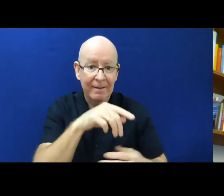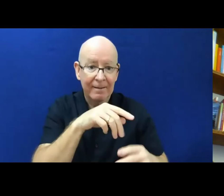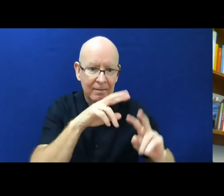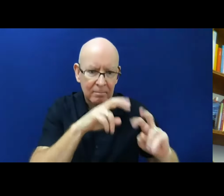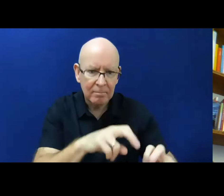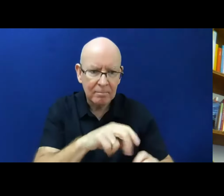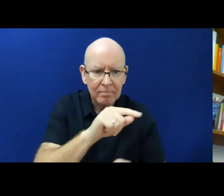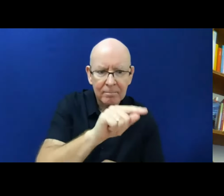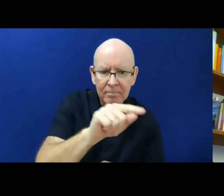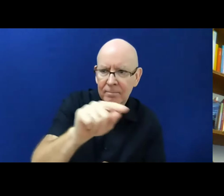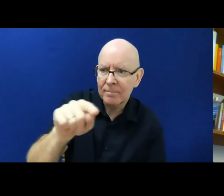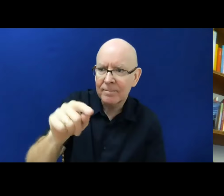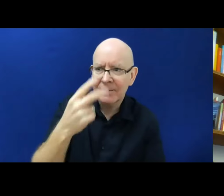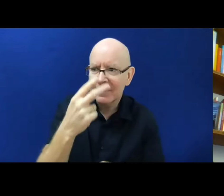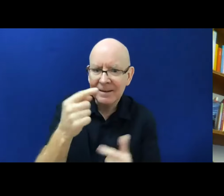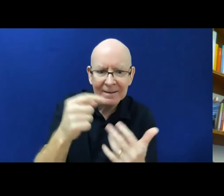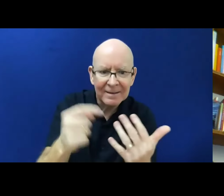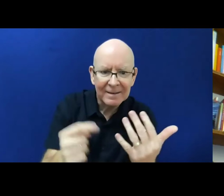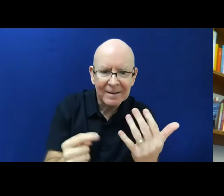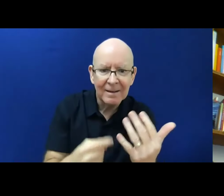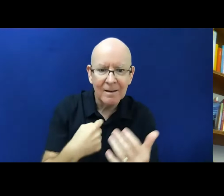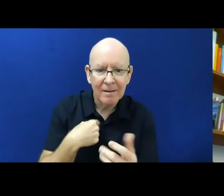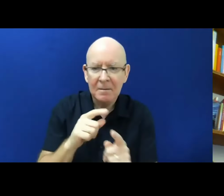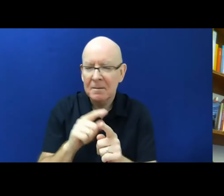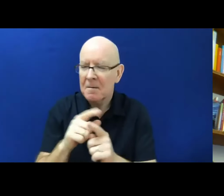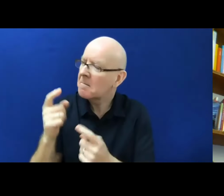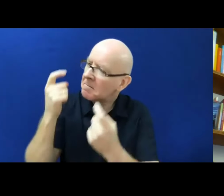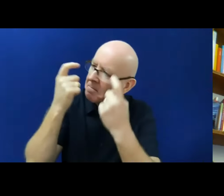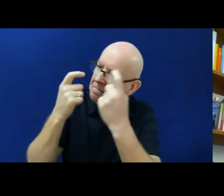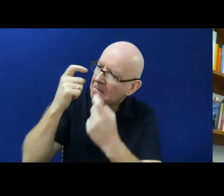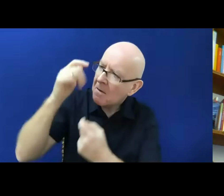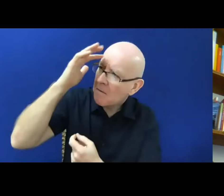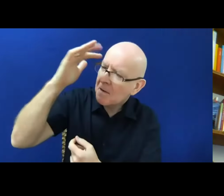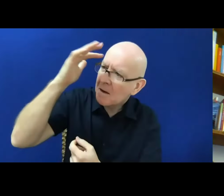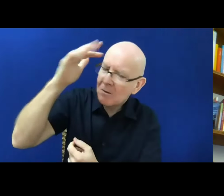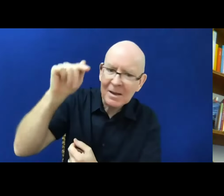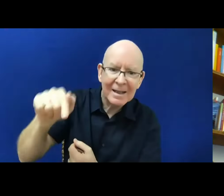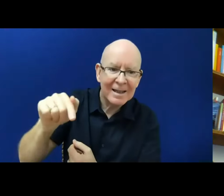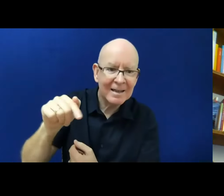4 years. After the first year, legislation changed in Germany.